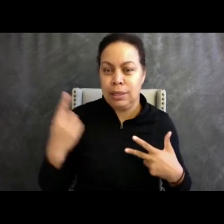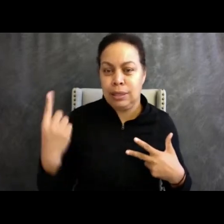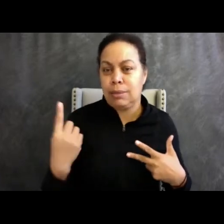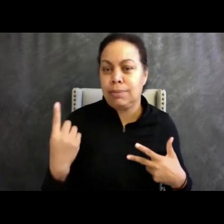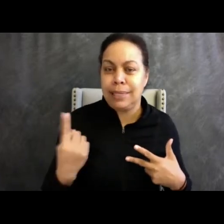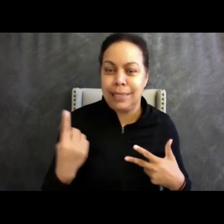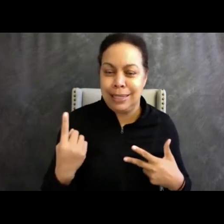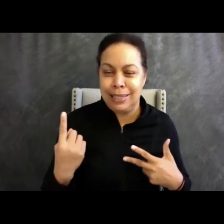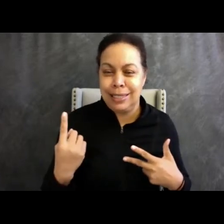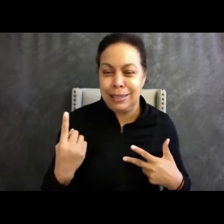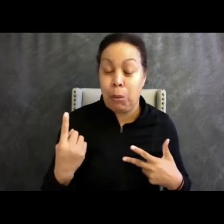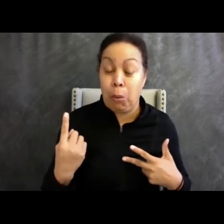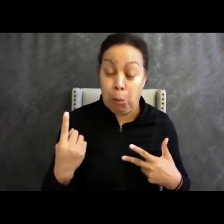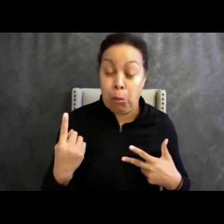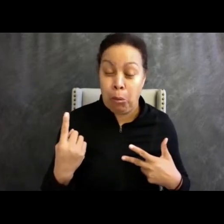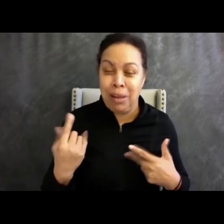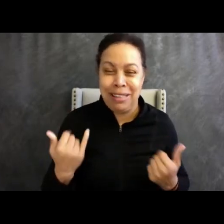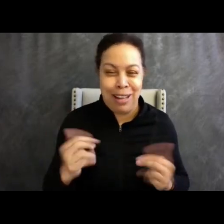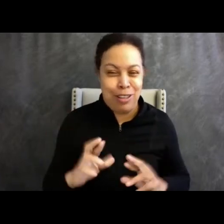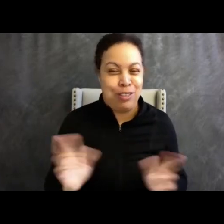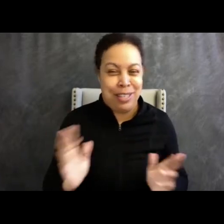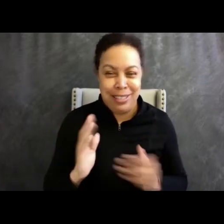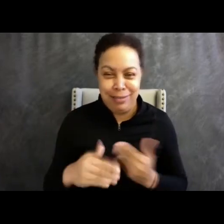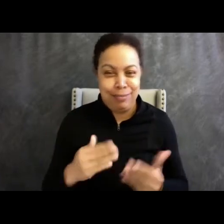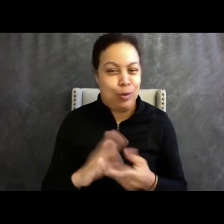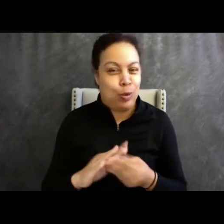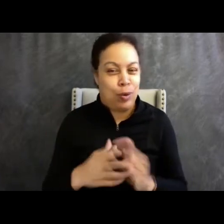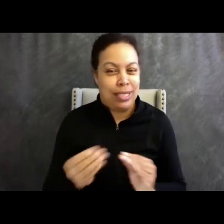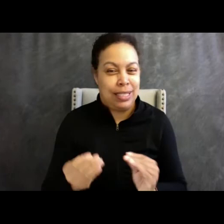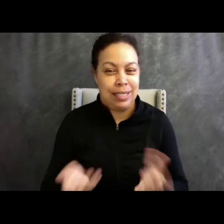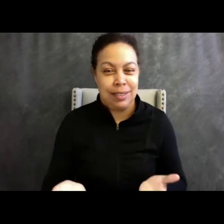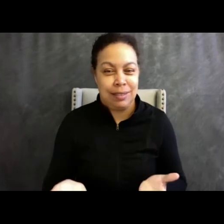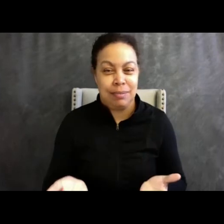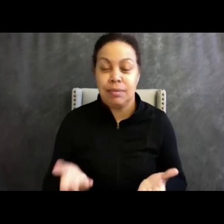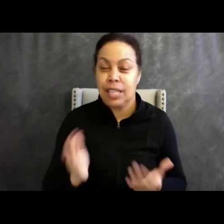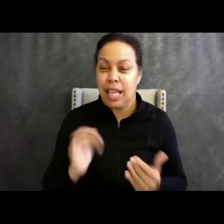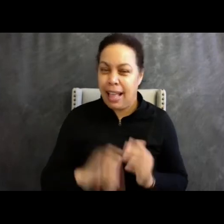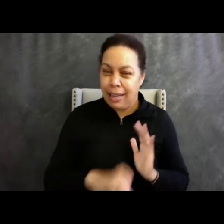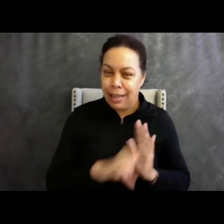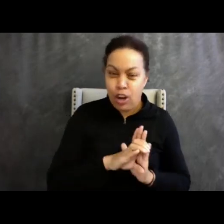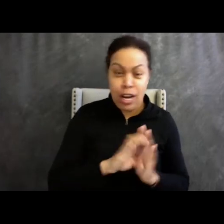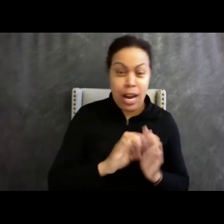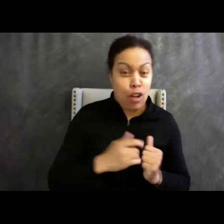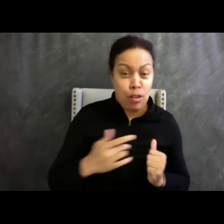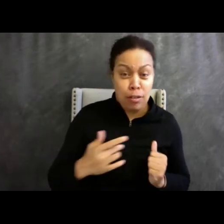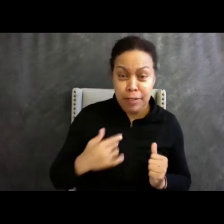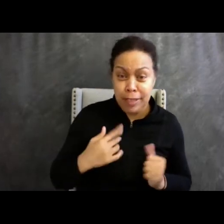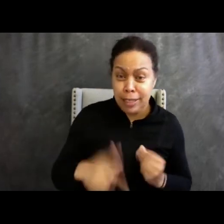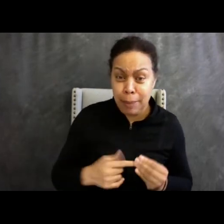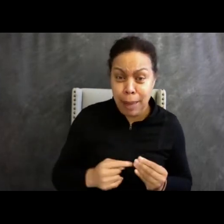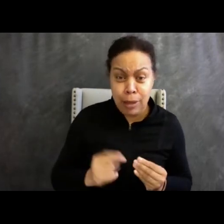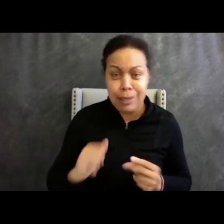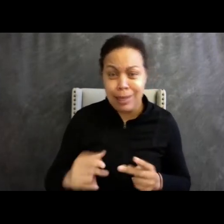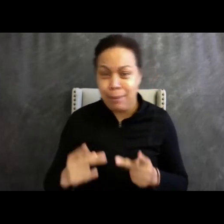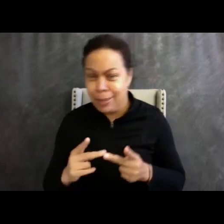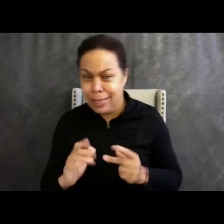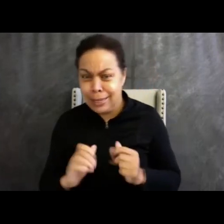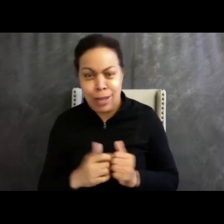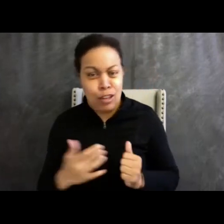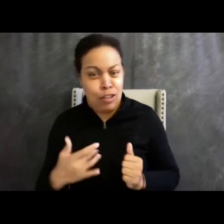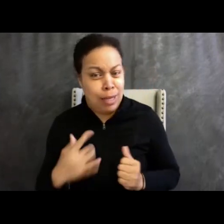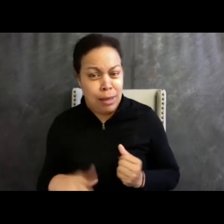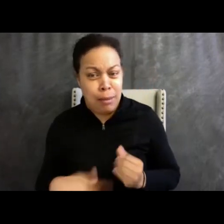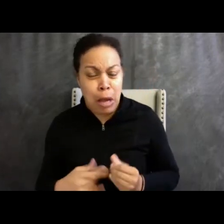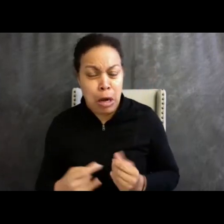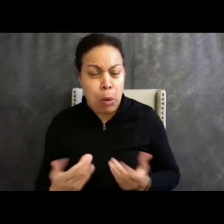now you're hooked. Because regardless of whether you feel about this character or this place, you have wanted something